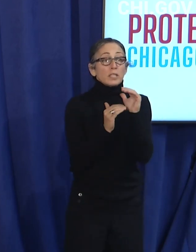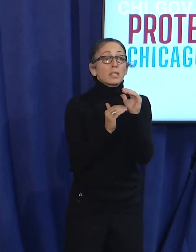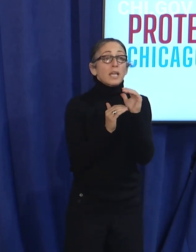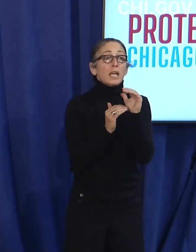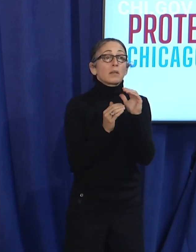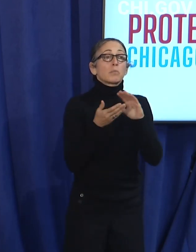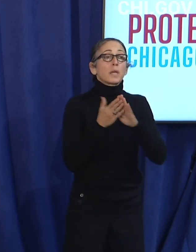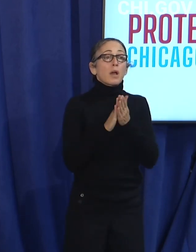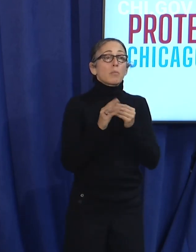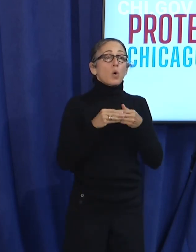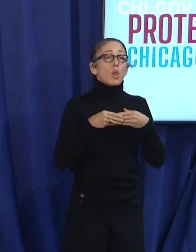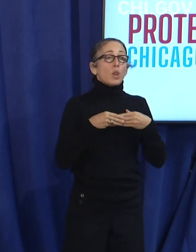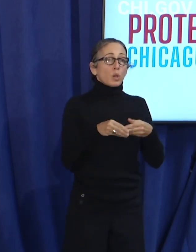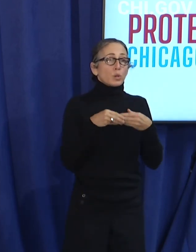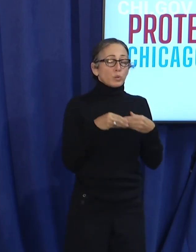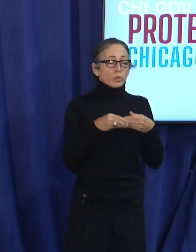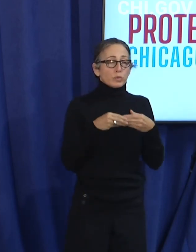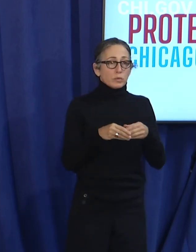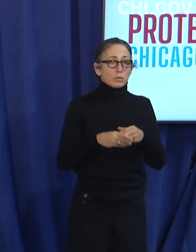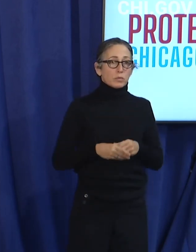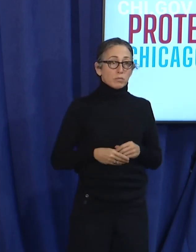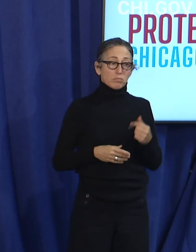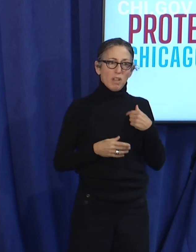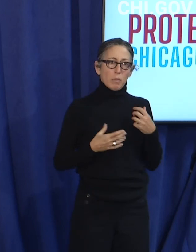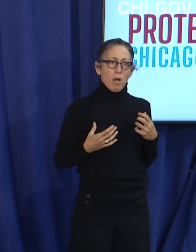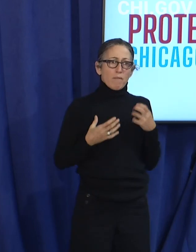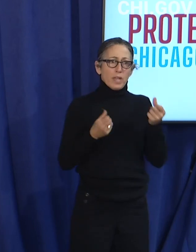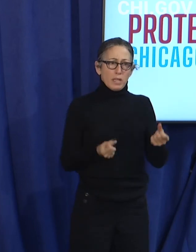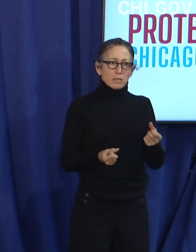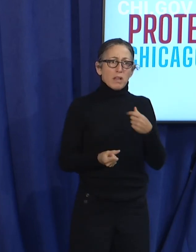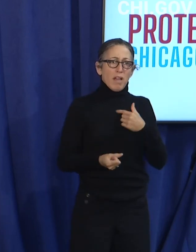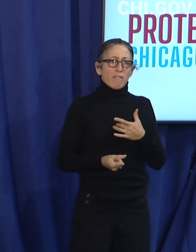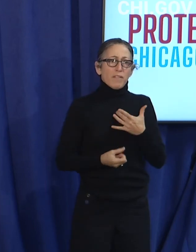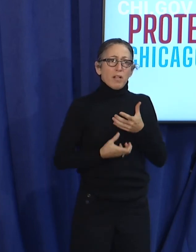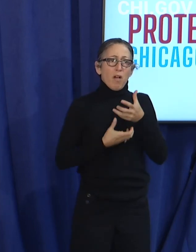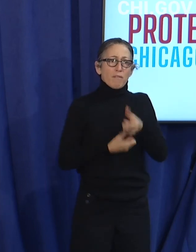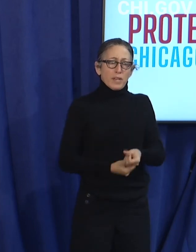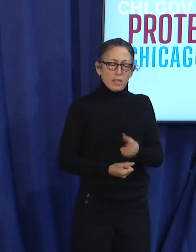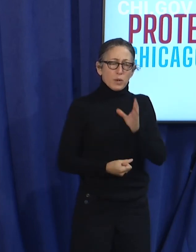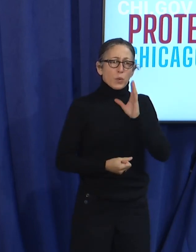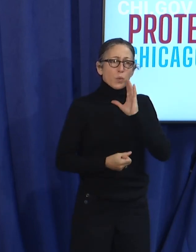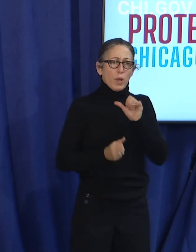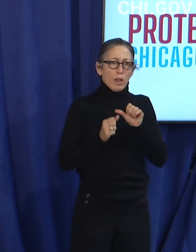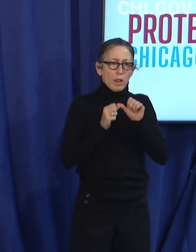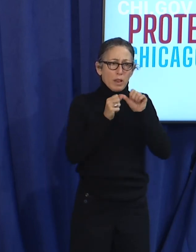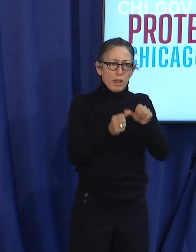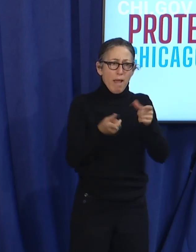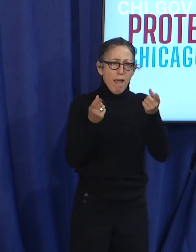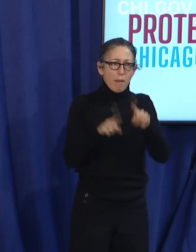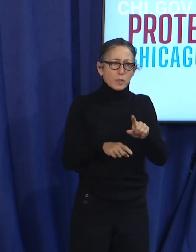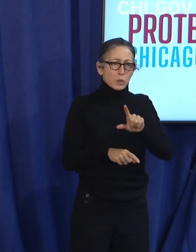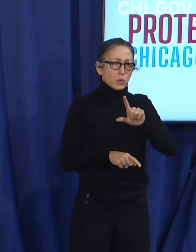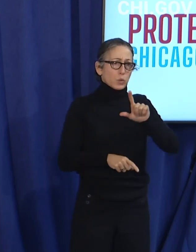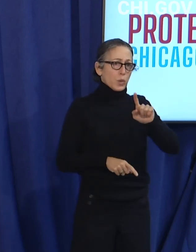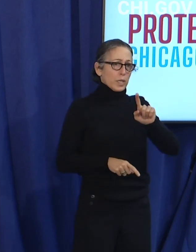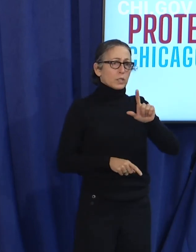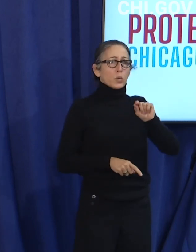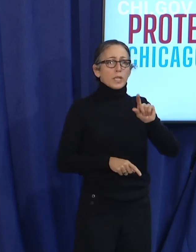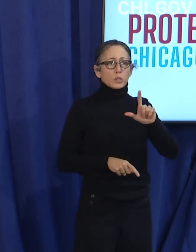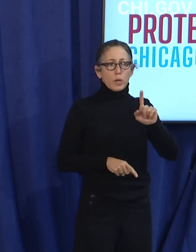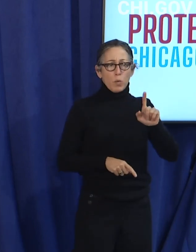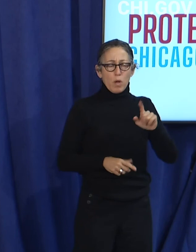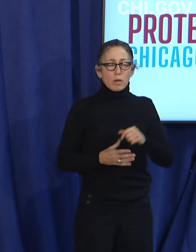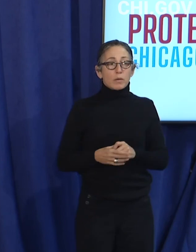I'm confident this is the way that we will get past this and that it will happen in 2021. But it's going to be a combination